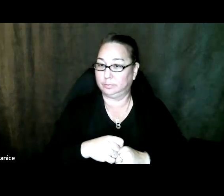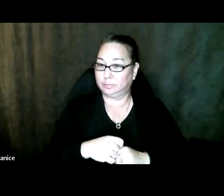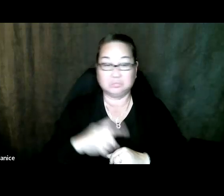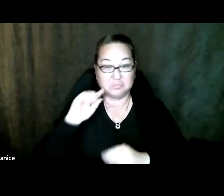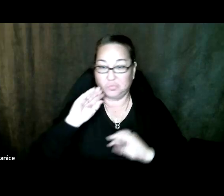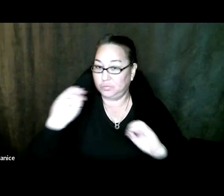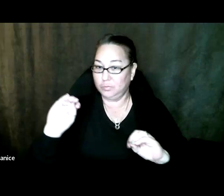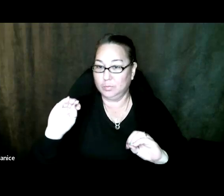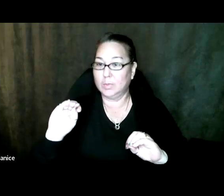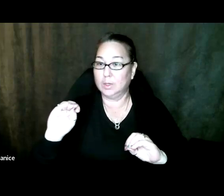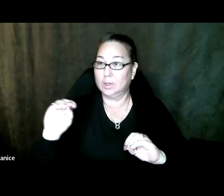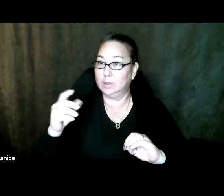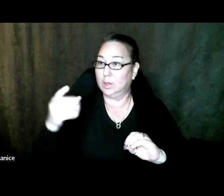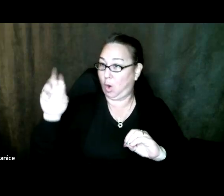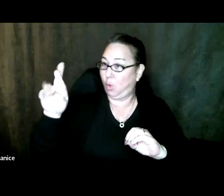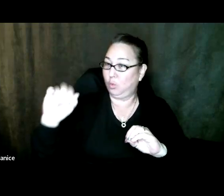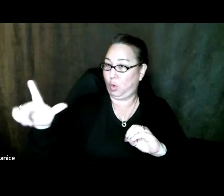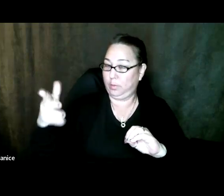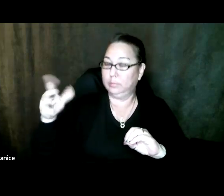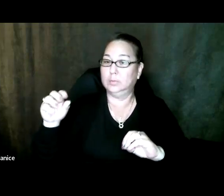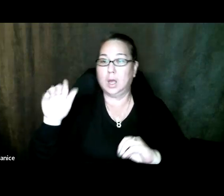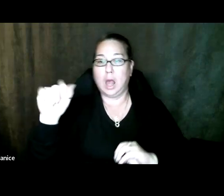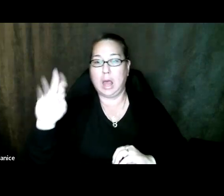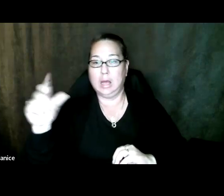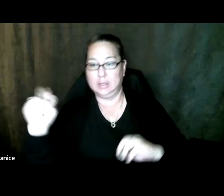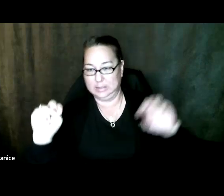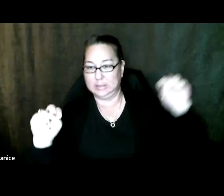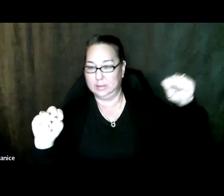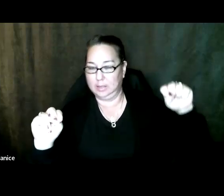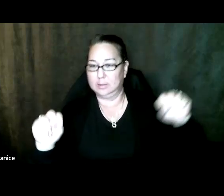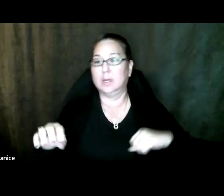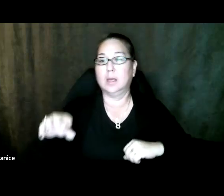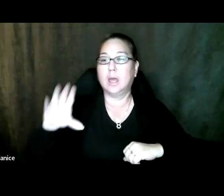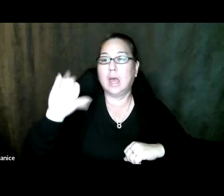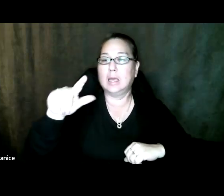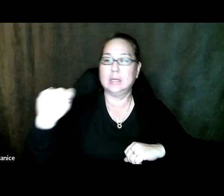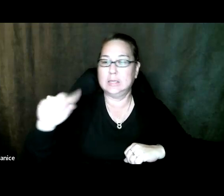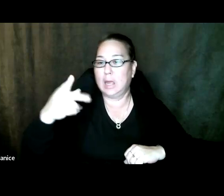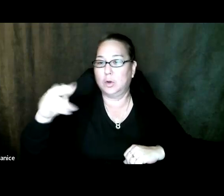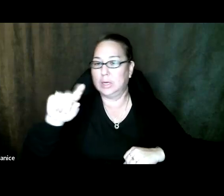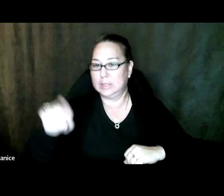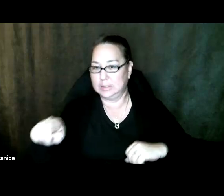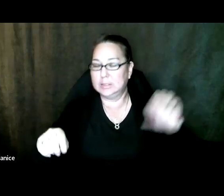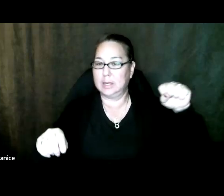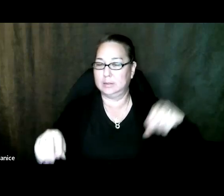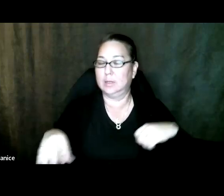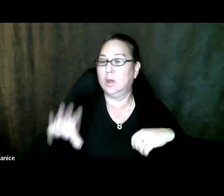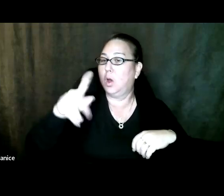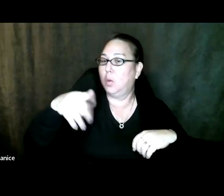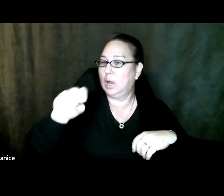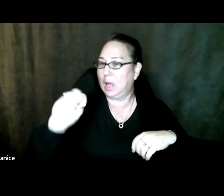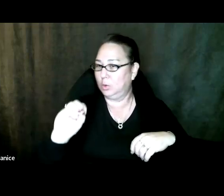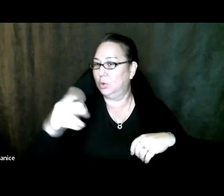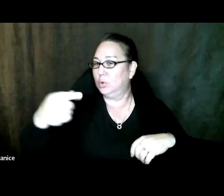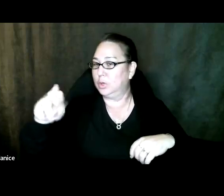Hearing none, Ms. Parvex, will you please call the roll? Dr. Alkins, Yes. Mr. Cadet Hernandez, Yes. Ms. Polanco Garcia, Yes.